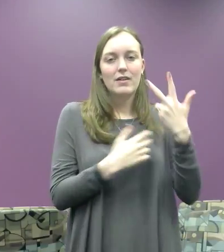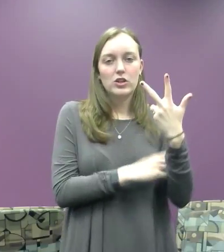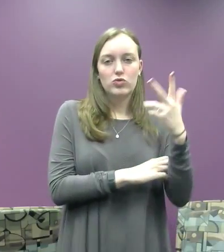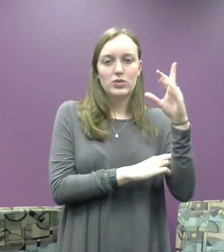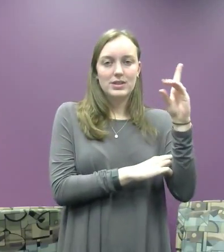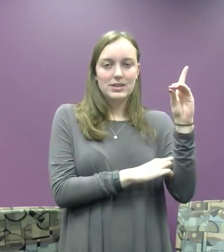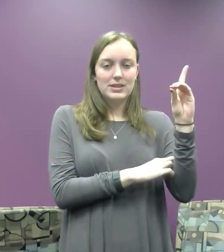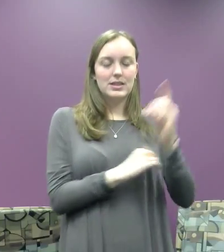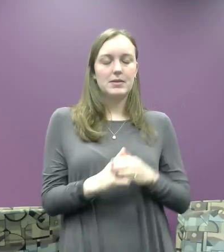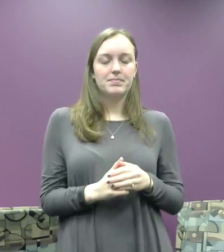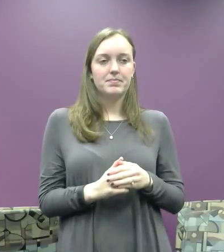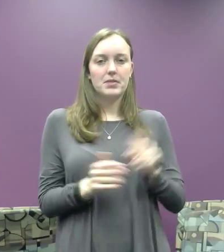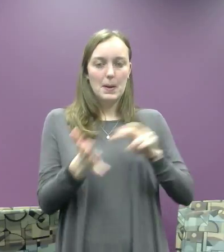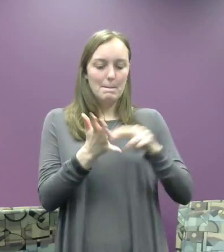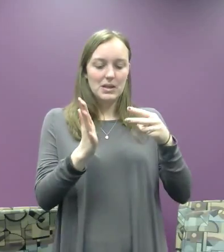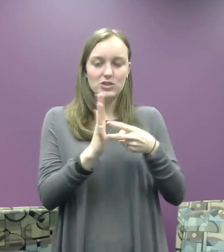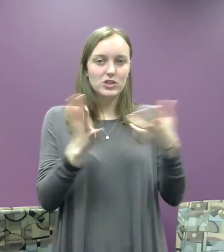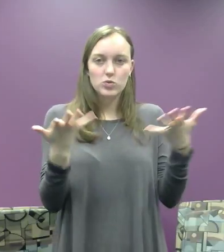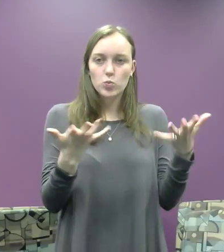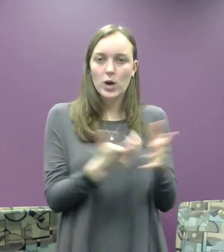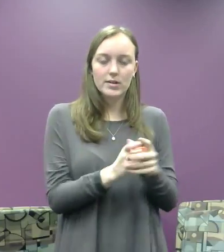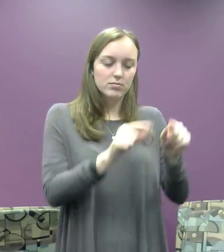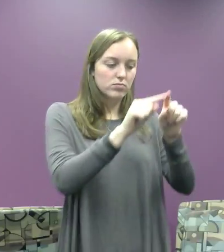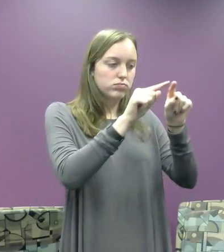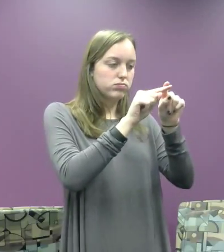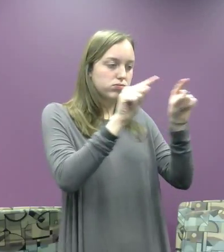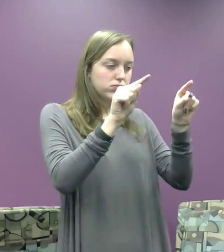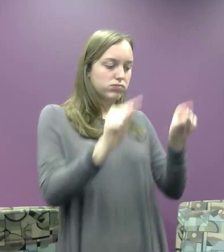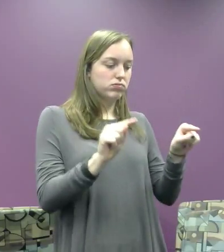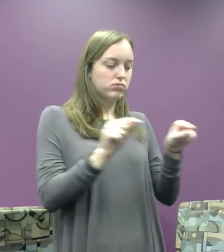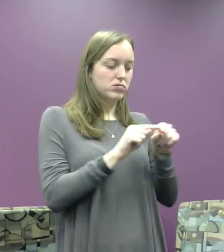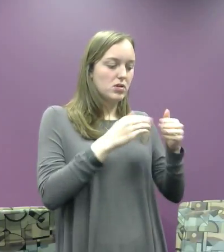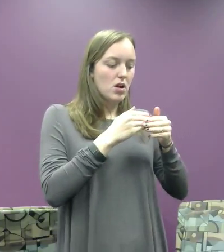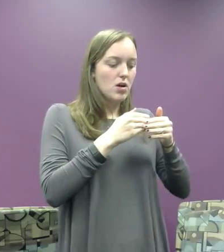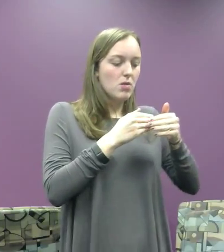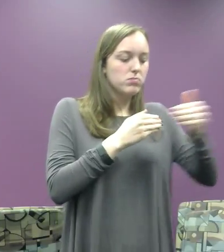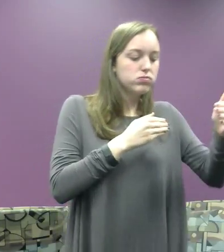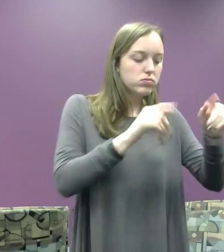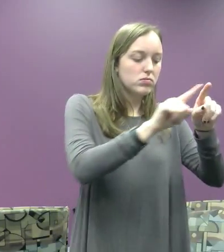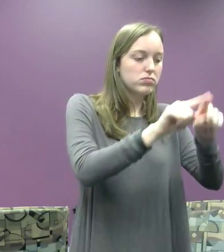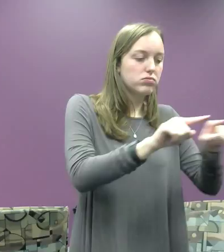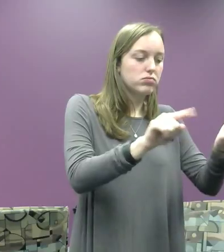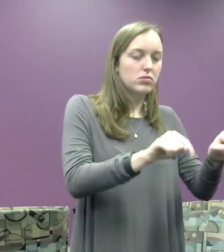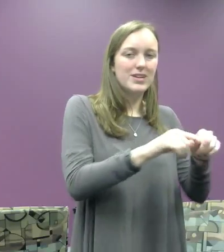fill that figure. And what do you think we might fill it with?